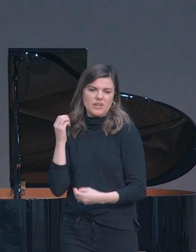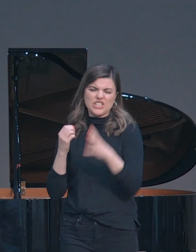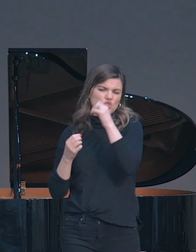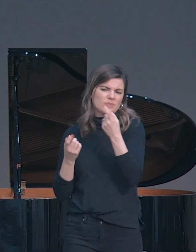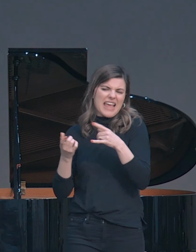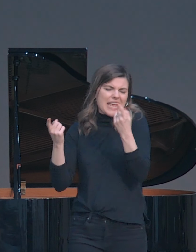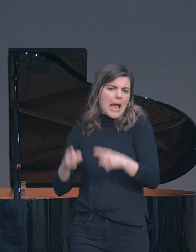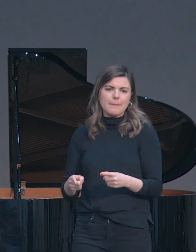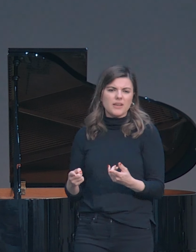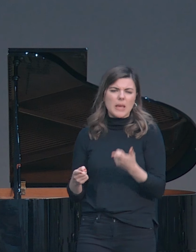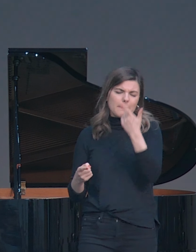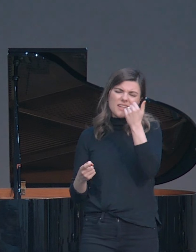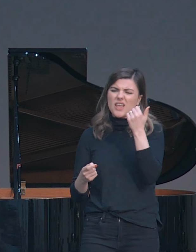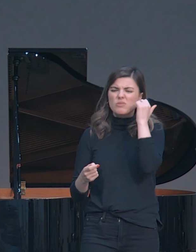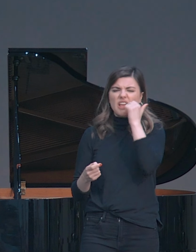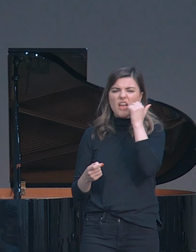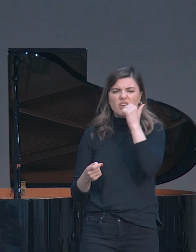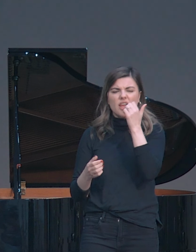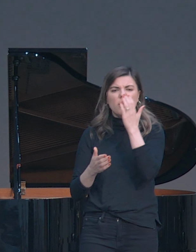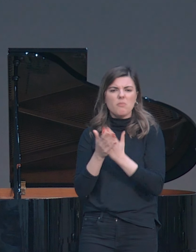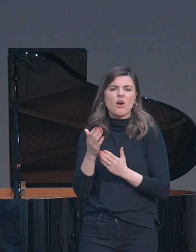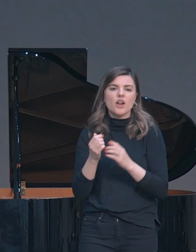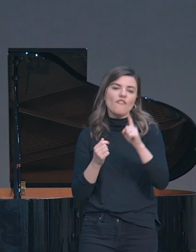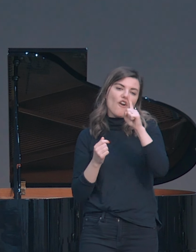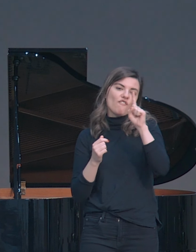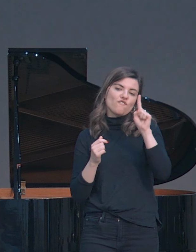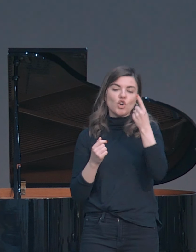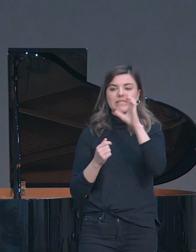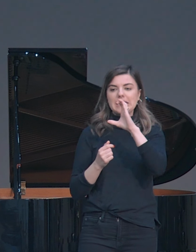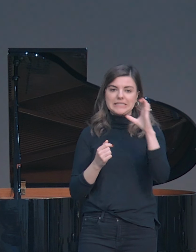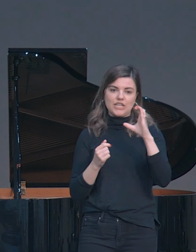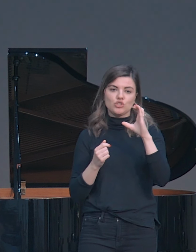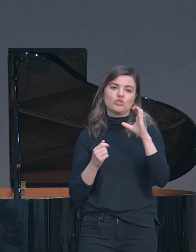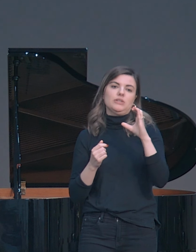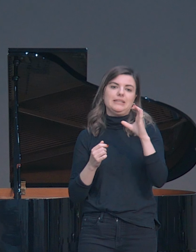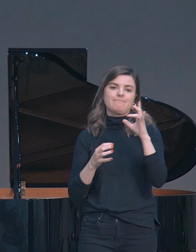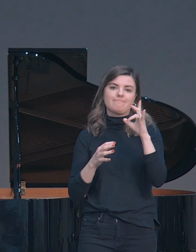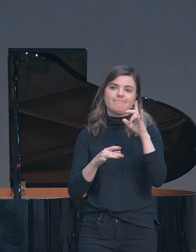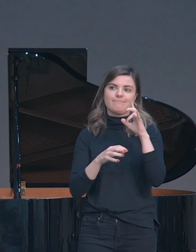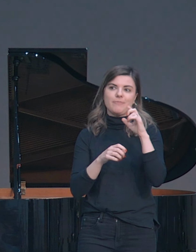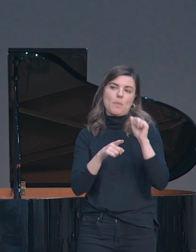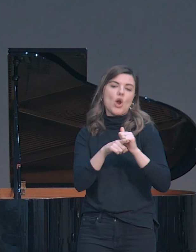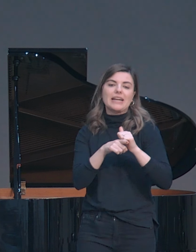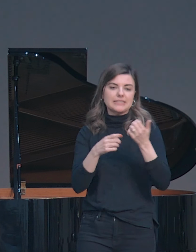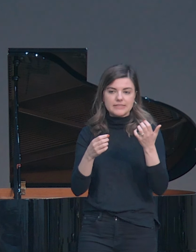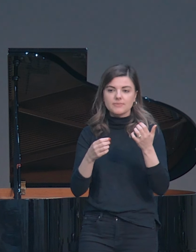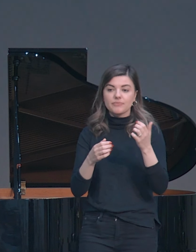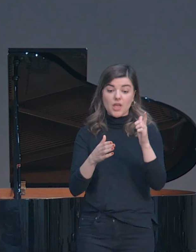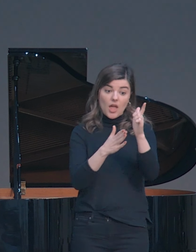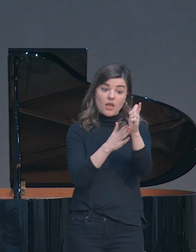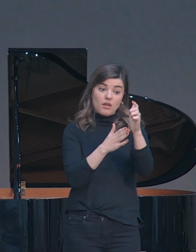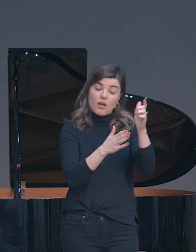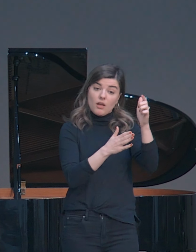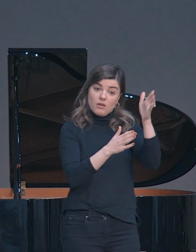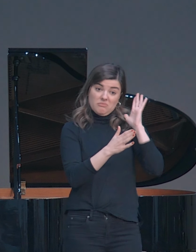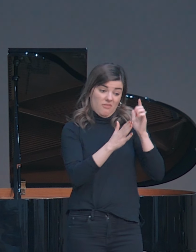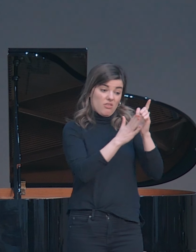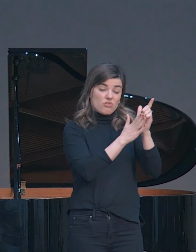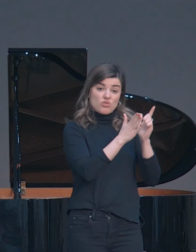because it was a regular part of first century Jewish observance. In the law, God had not